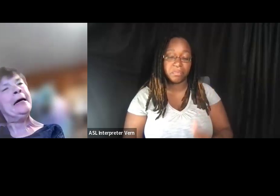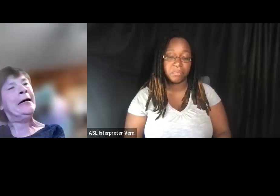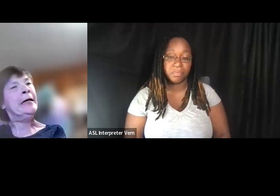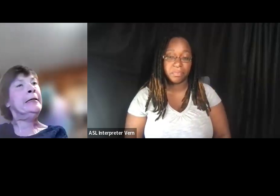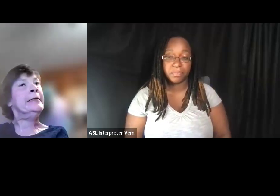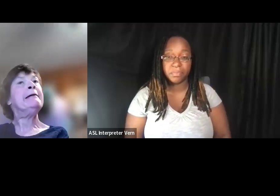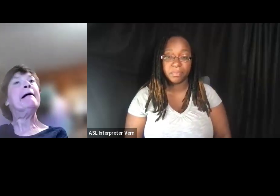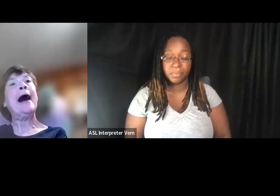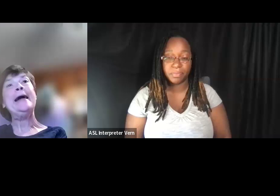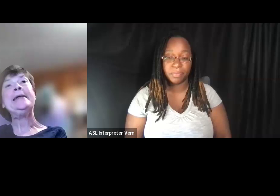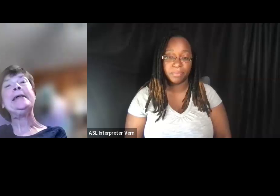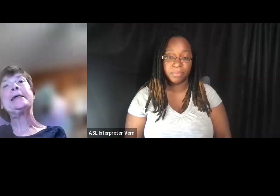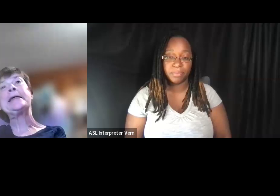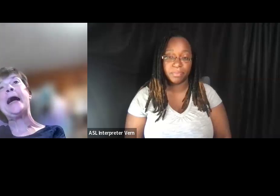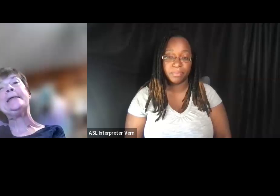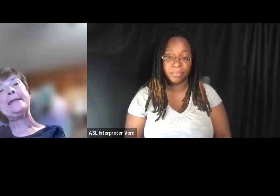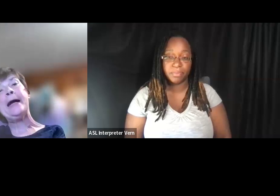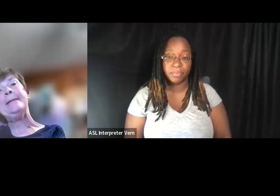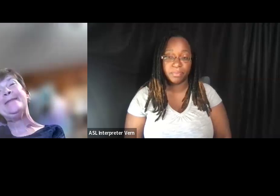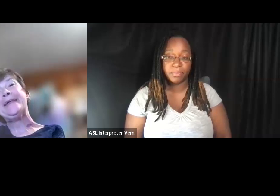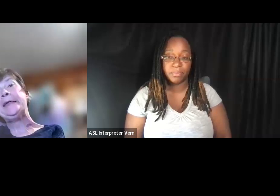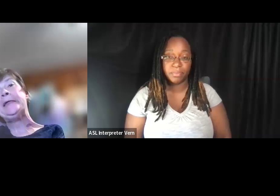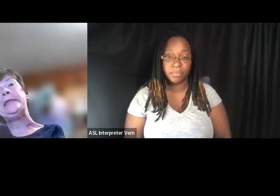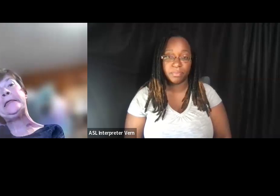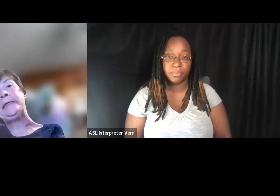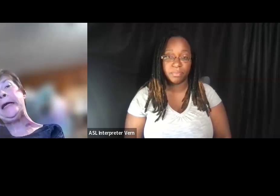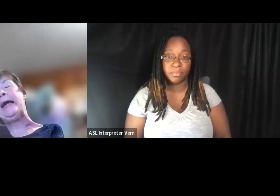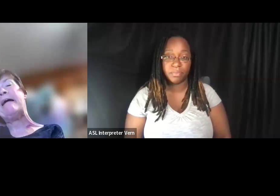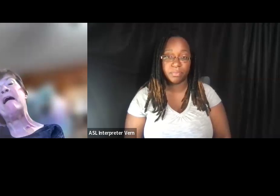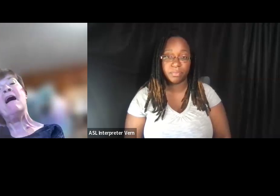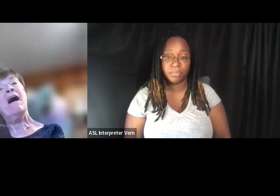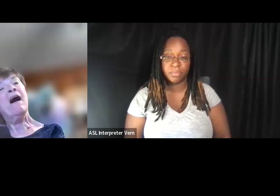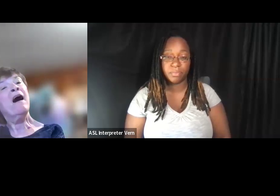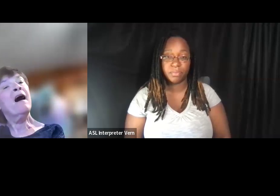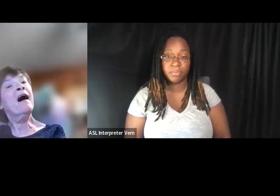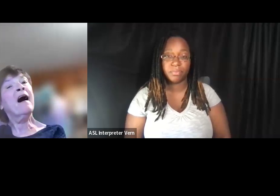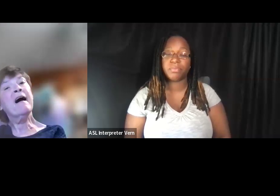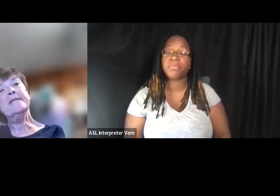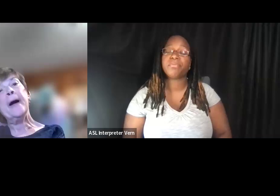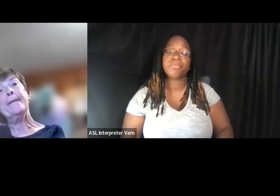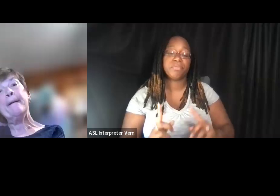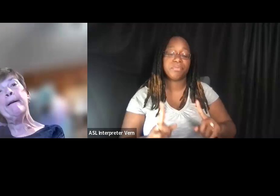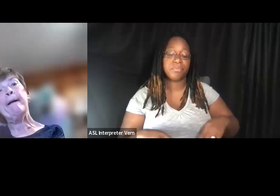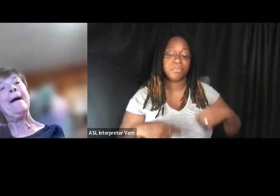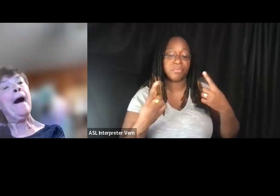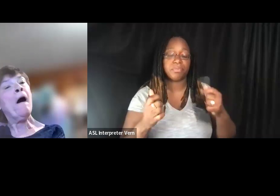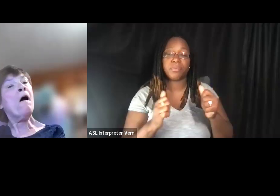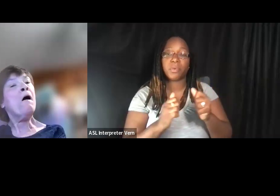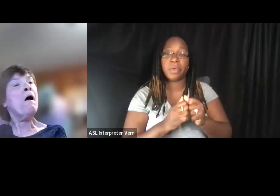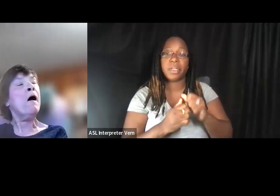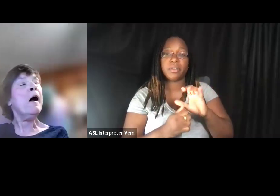2003. So I just got done being chair of my